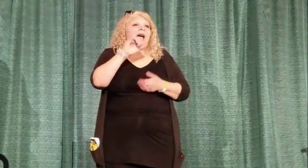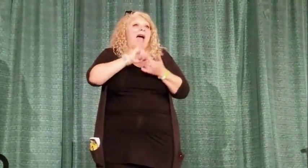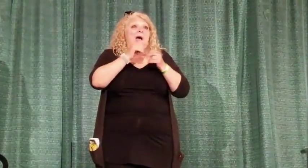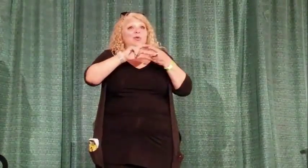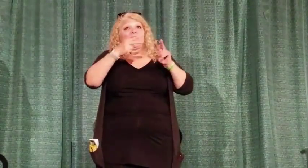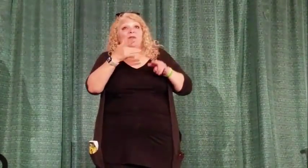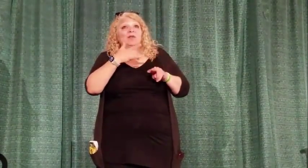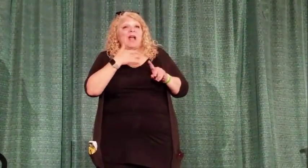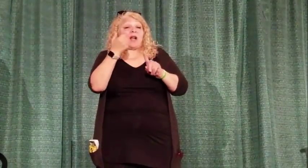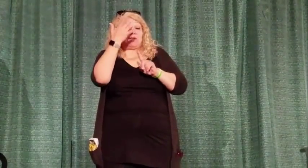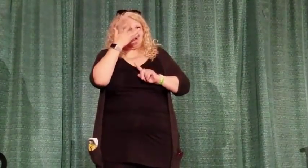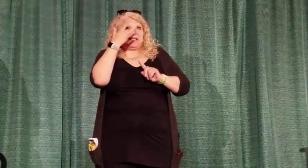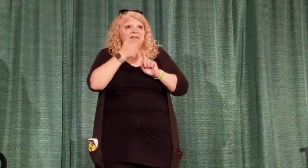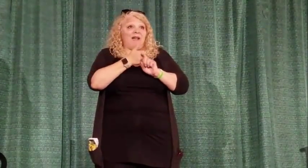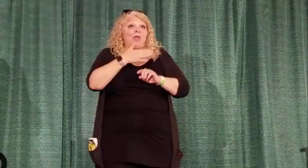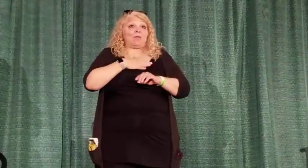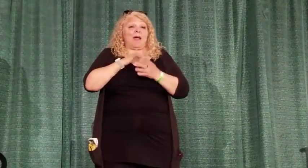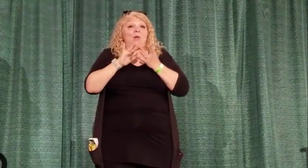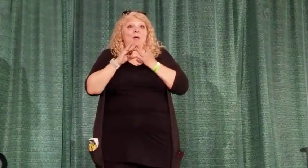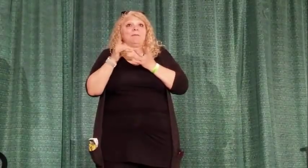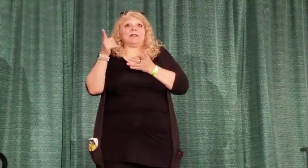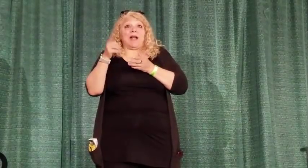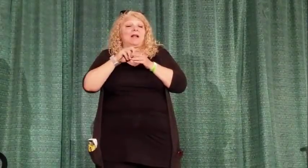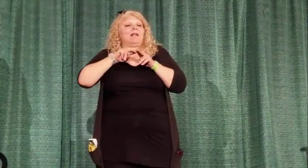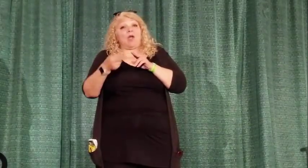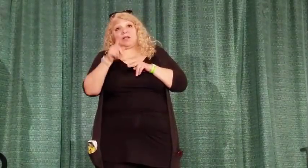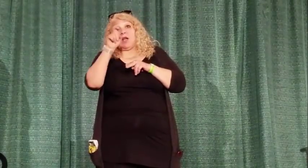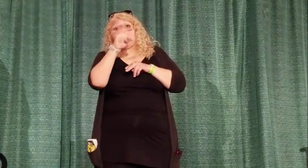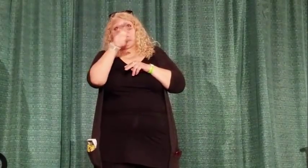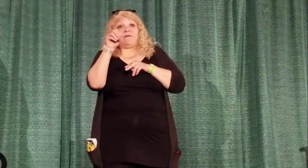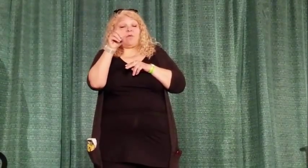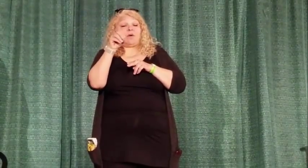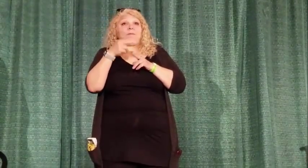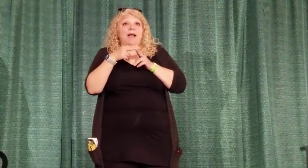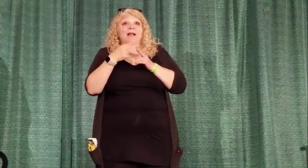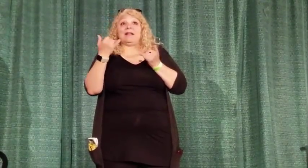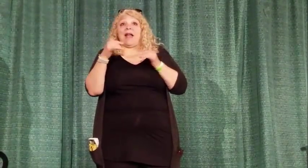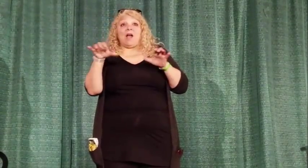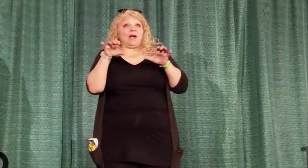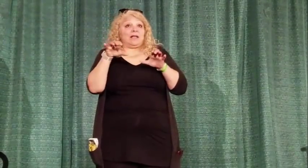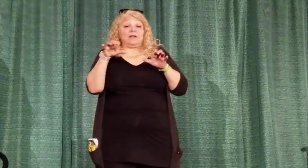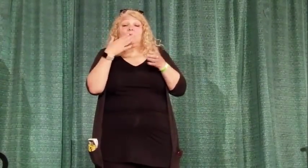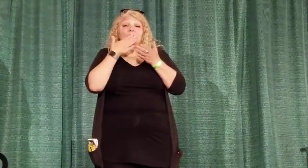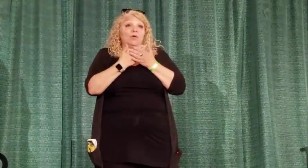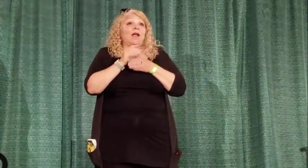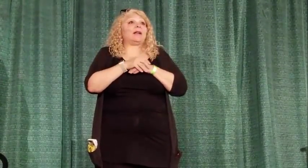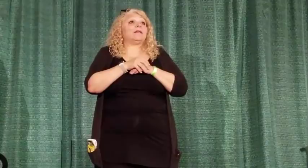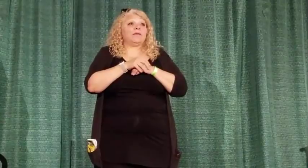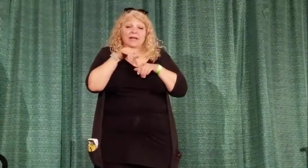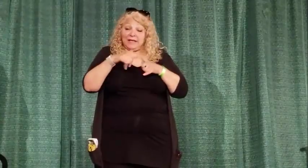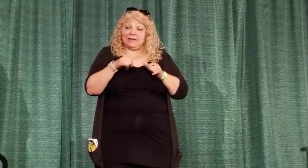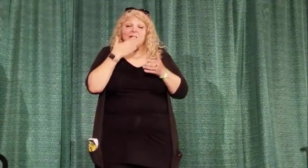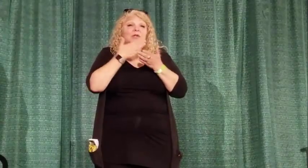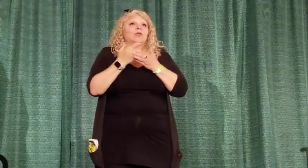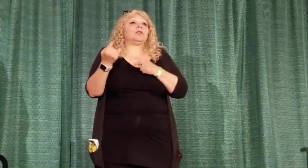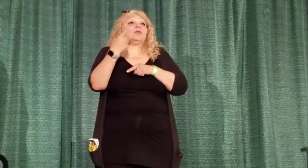program. Lost 140 pounds that first year. Heart disease went away. He's now doing great. Did great back 10 years ago. Still doing great today,